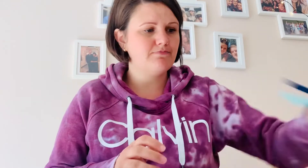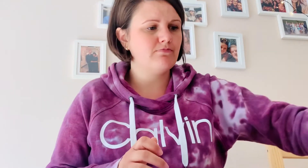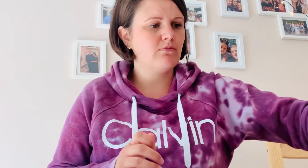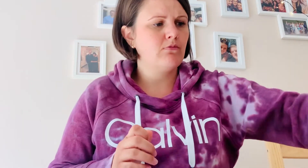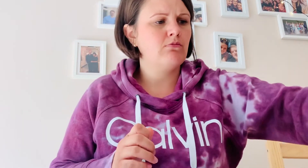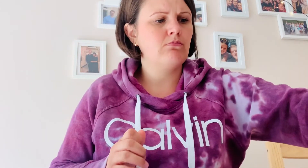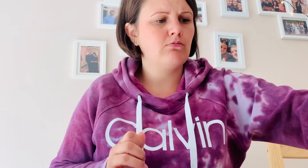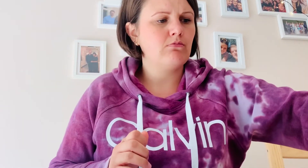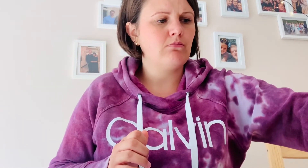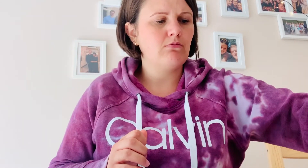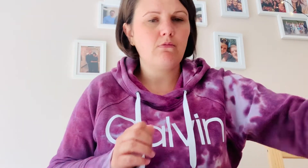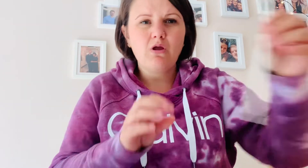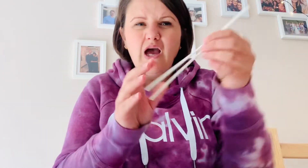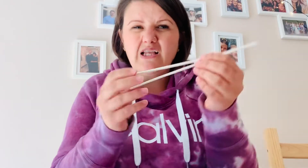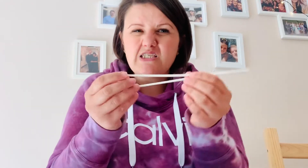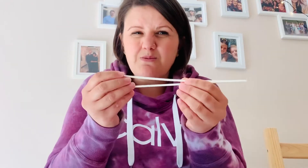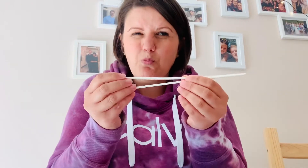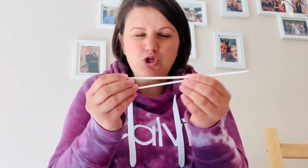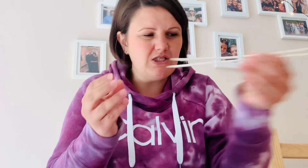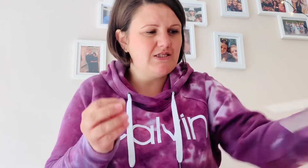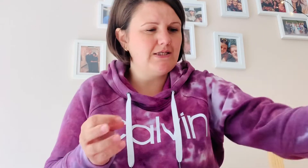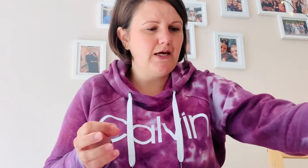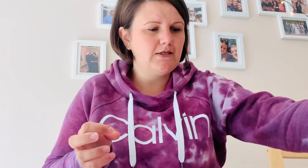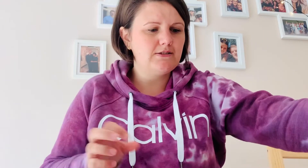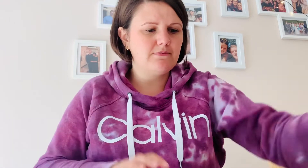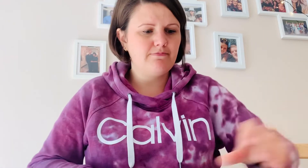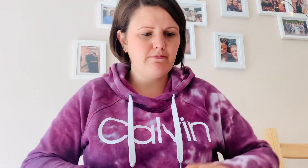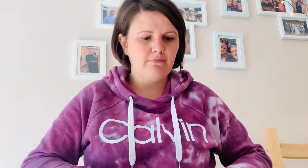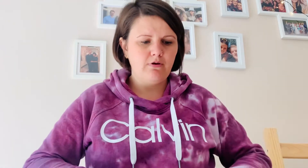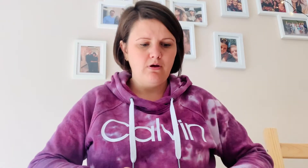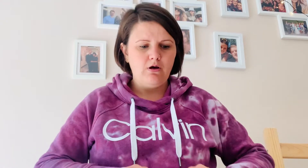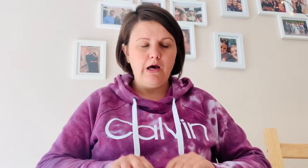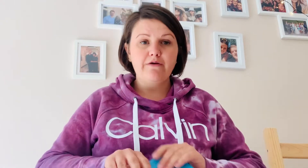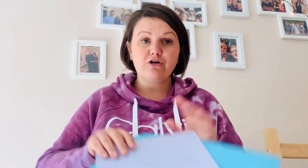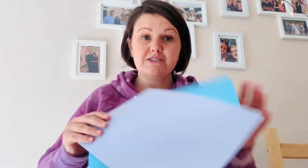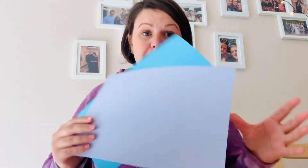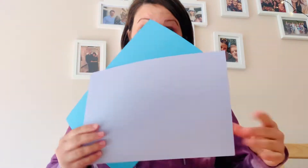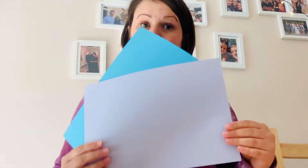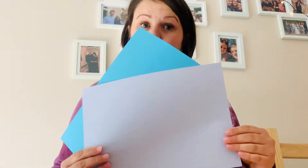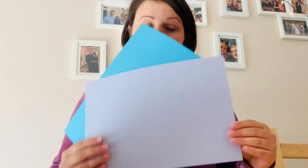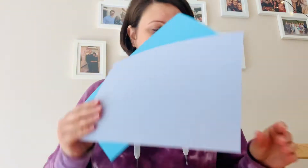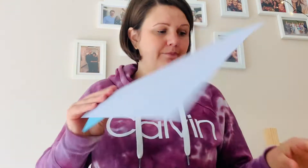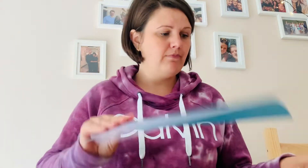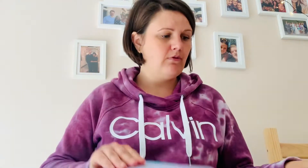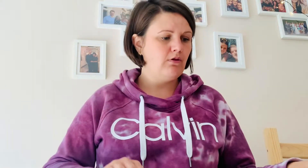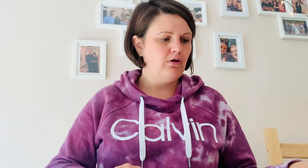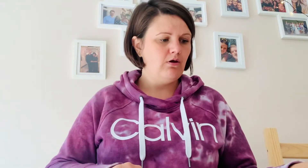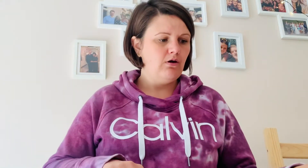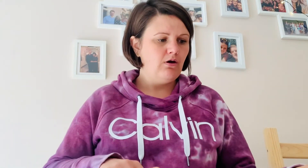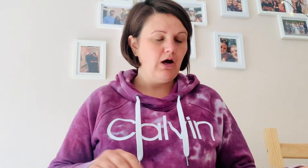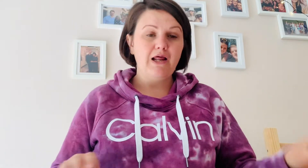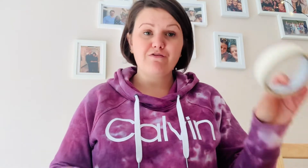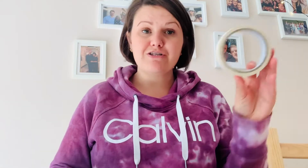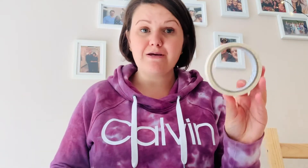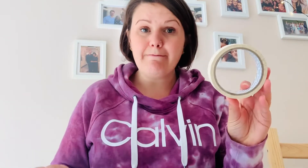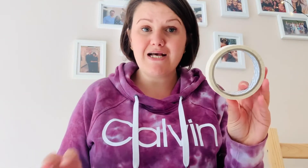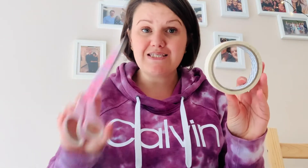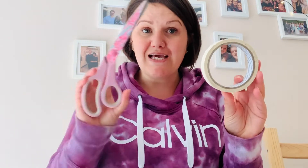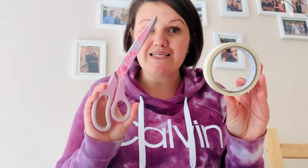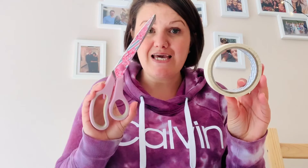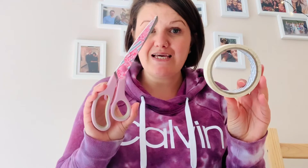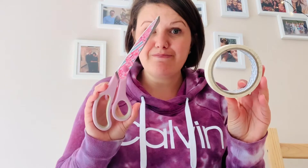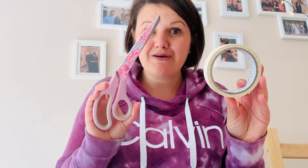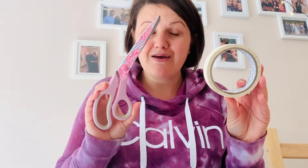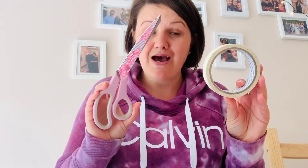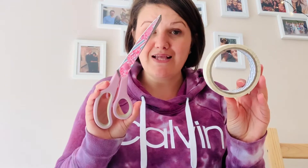straws and some wooden sticks. I've got some paper. And I've got some